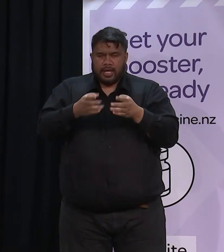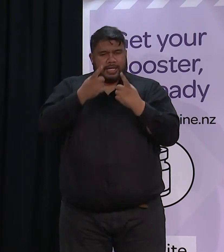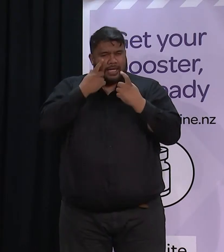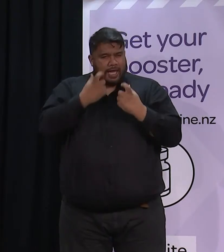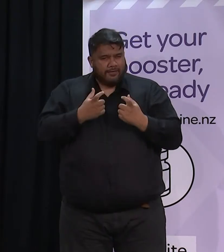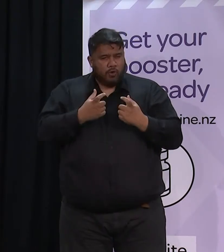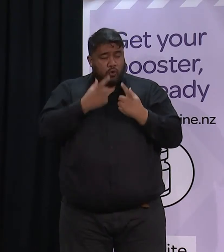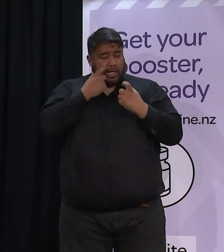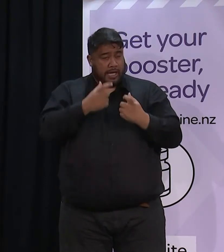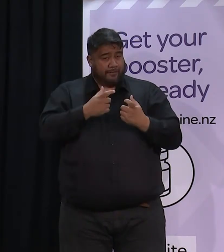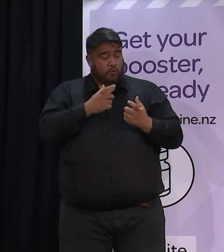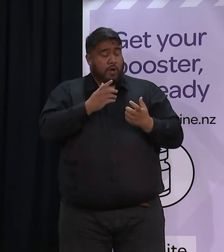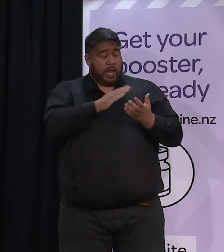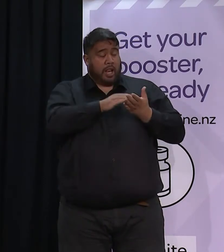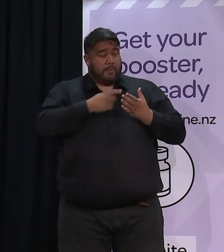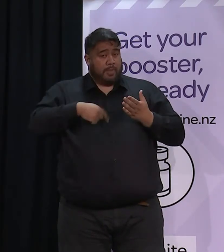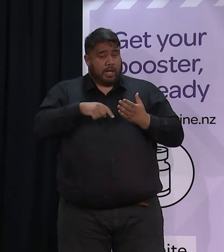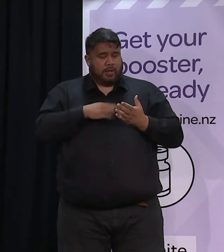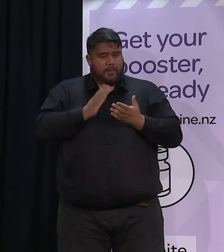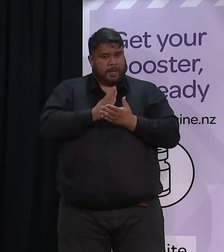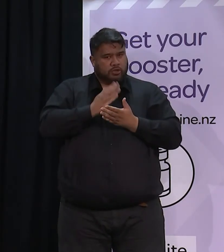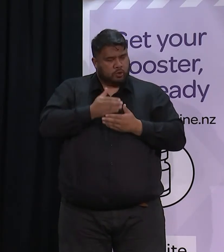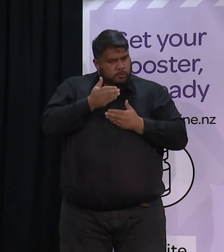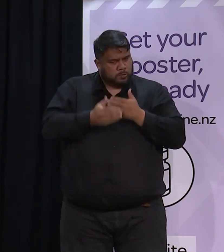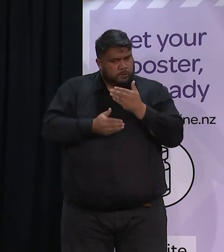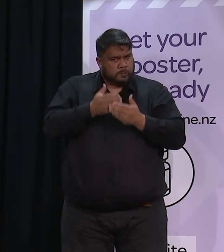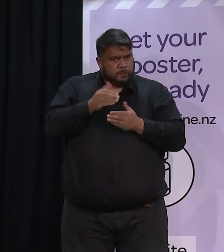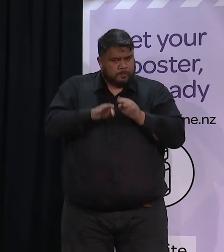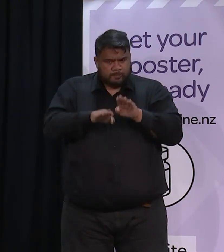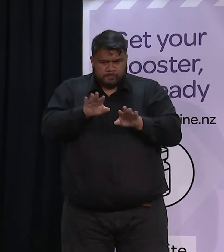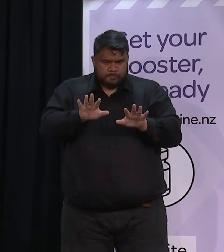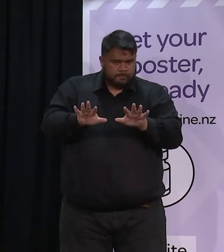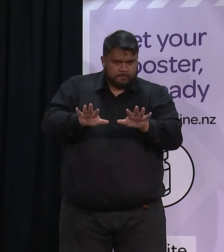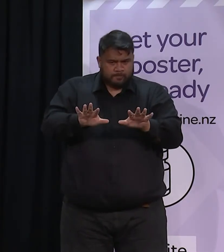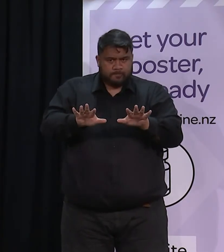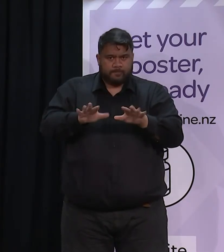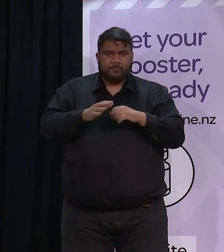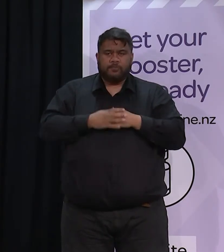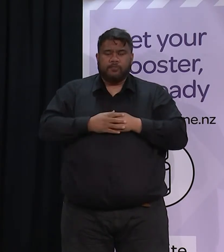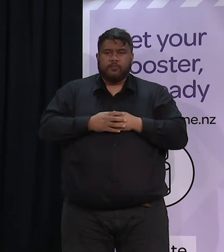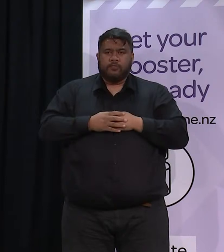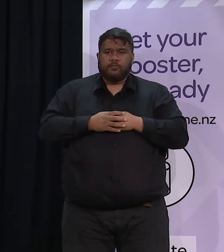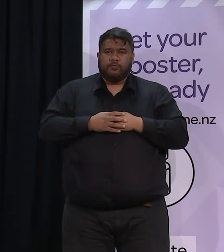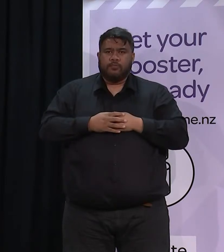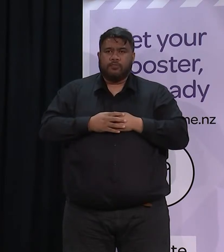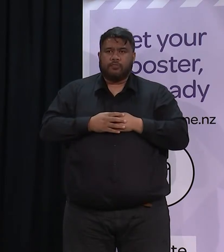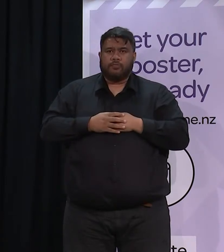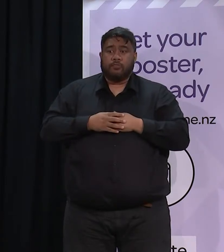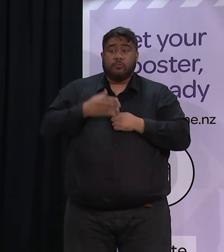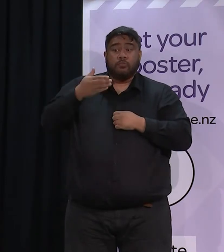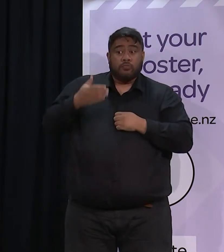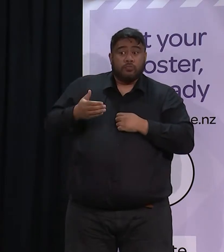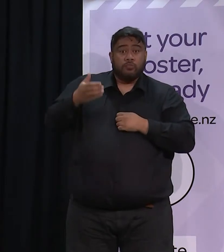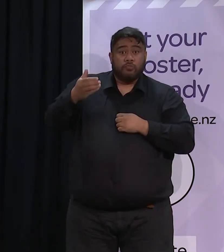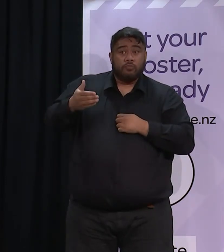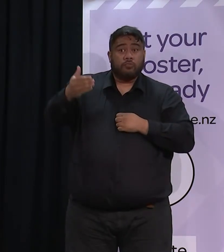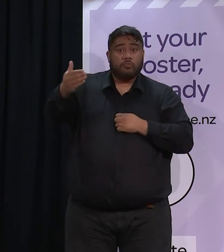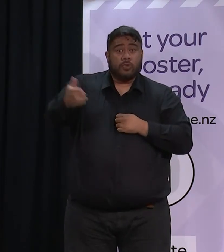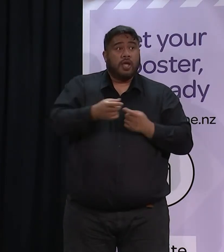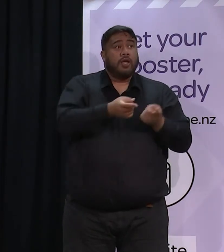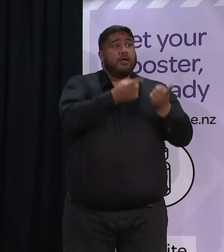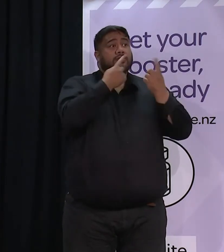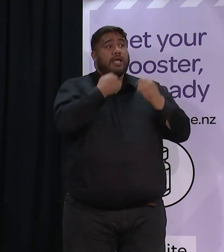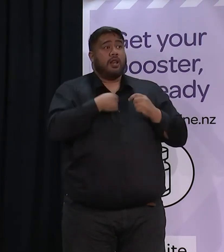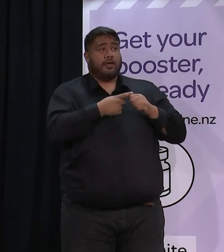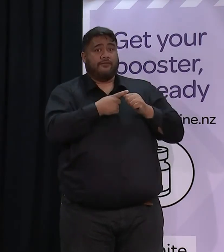well. As we continue to move through the Omicron outbreak and peak, we will continue to remove restrictions when advised it is